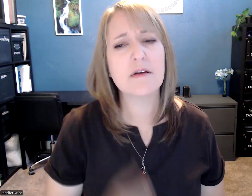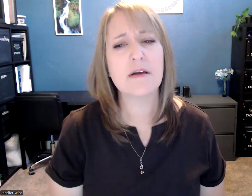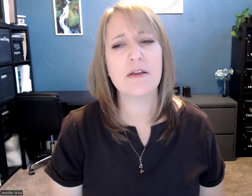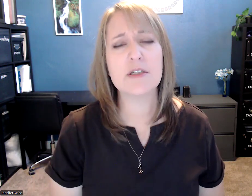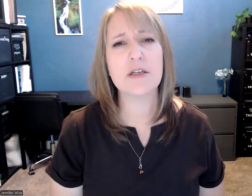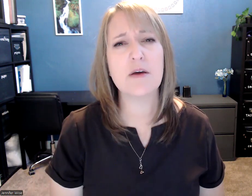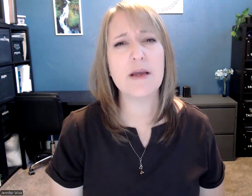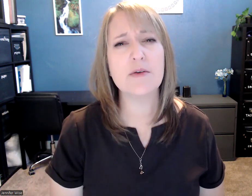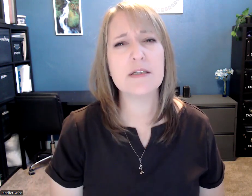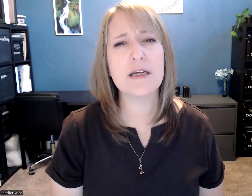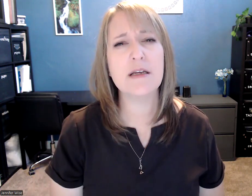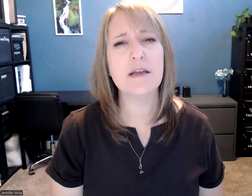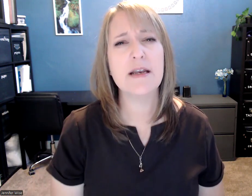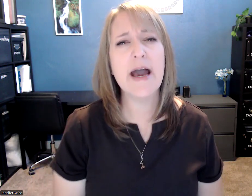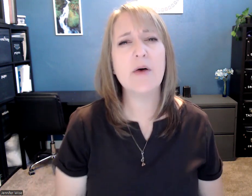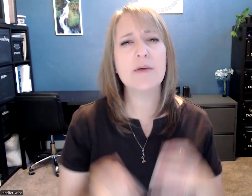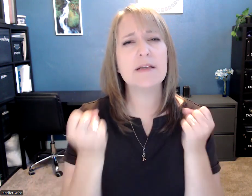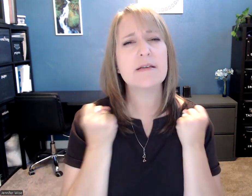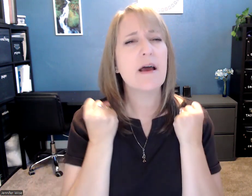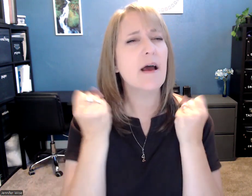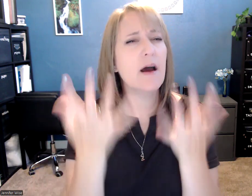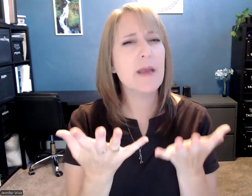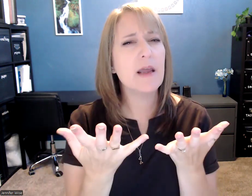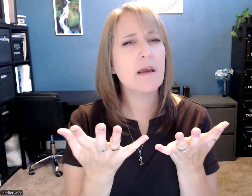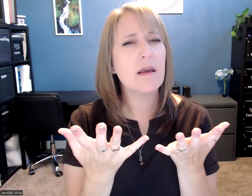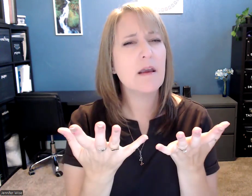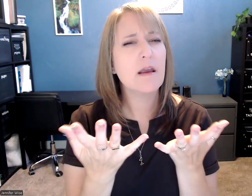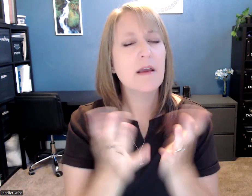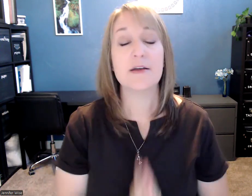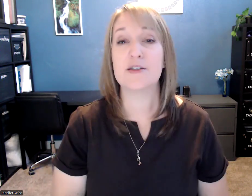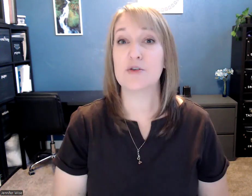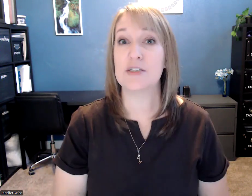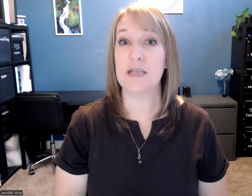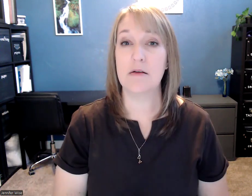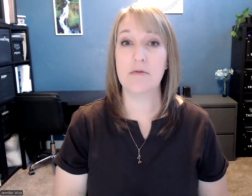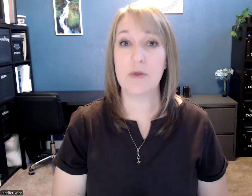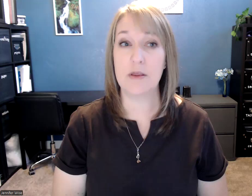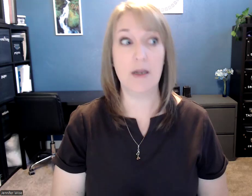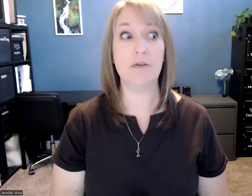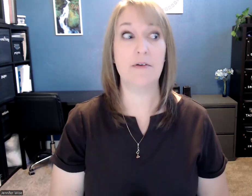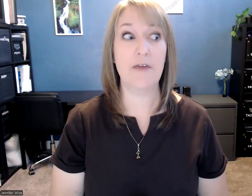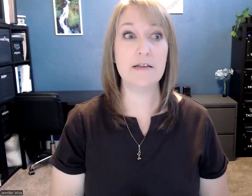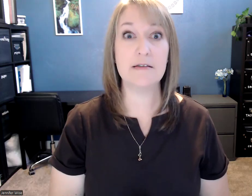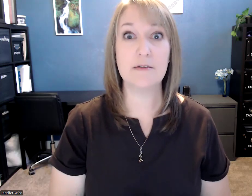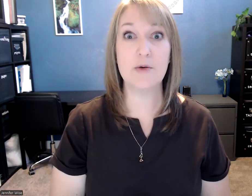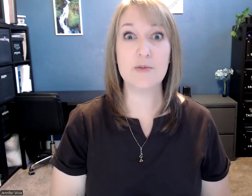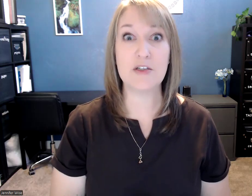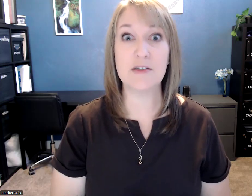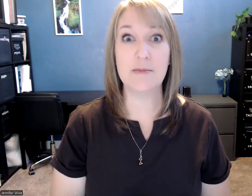the question non-manual sign, now it means how many. So just sign it with a regular face, no special